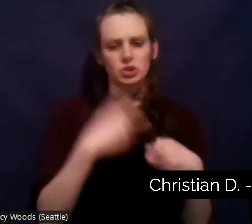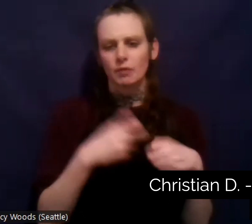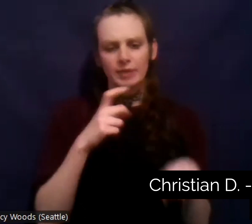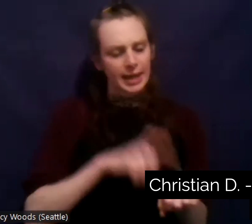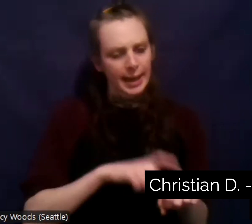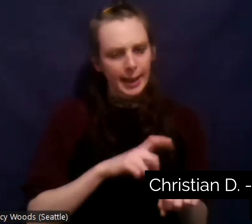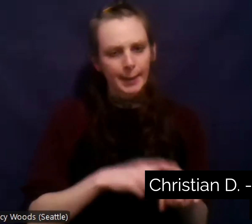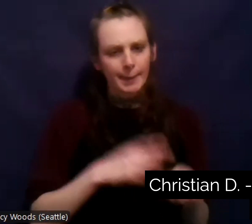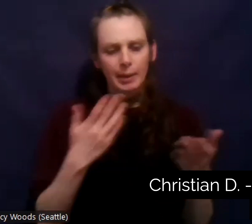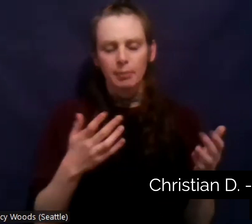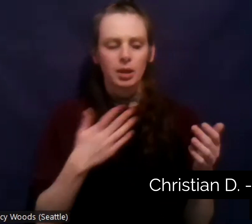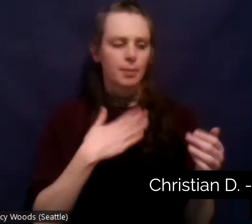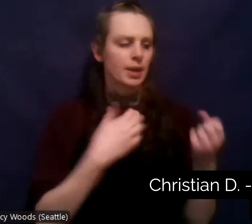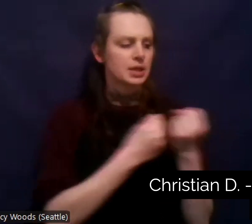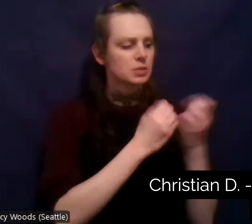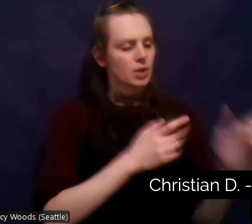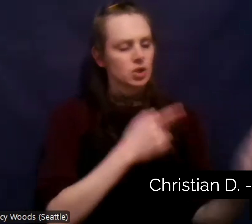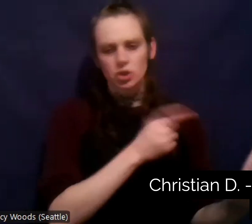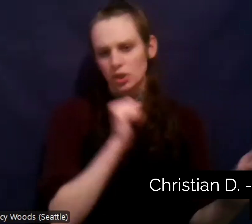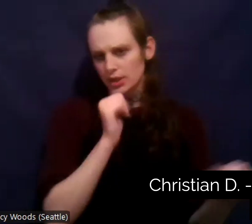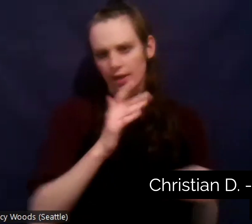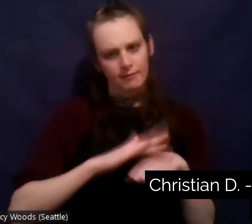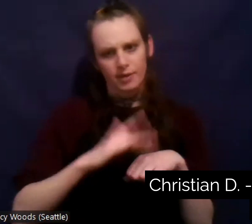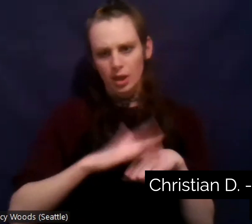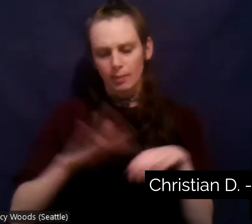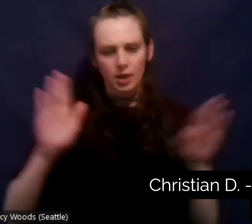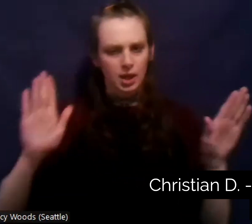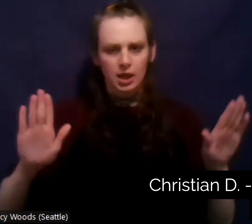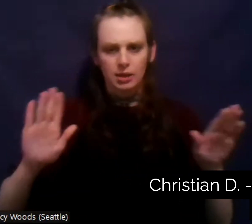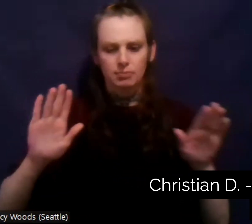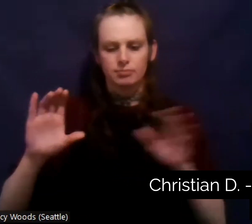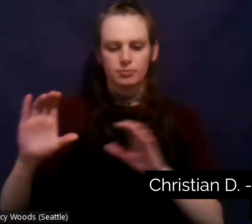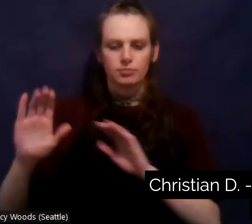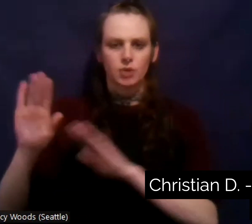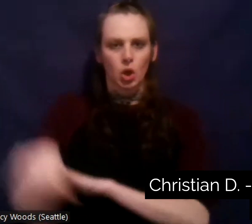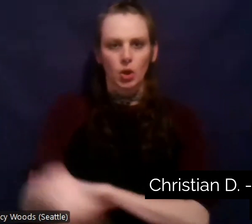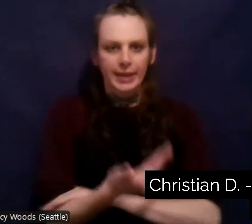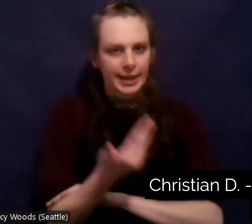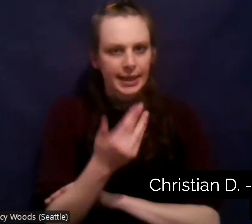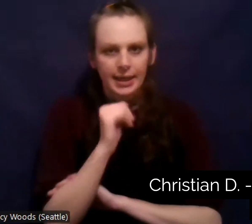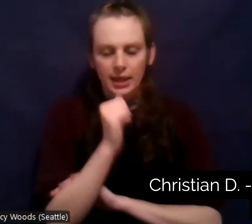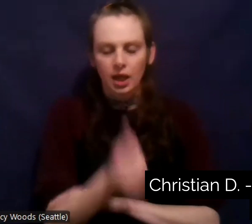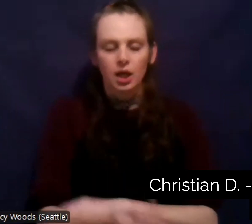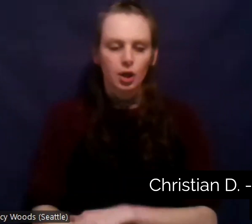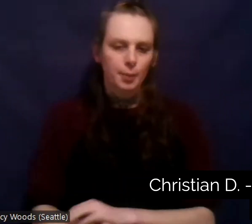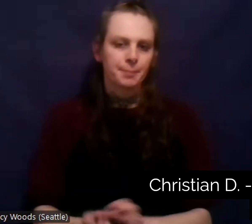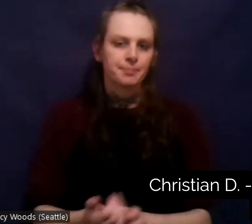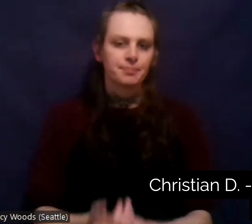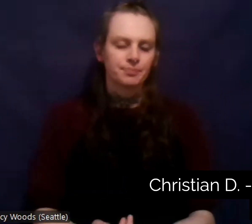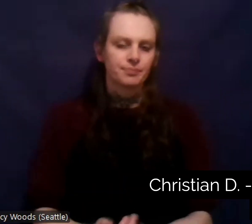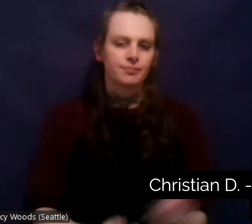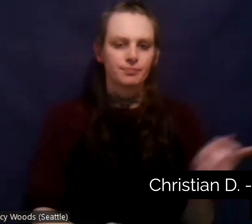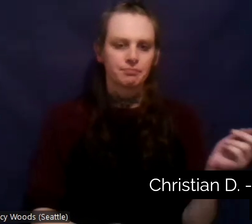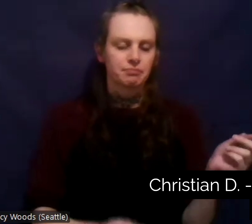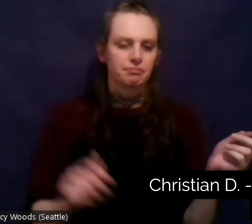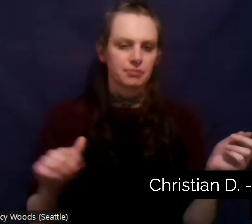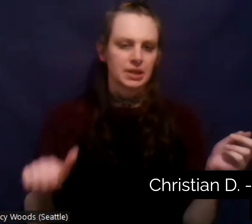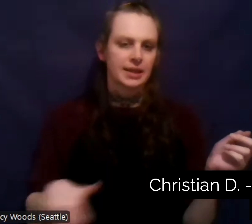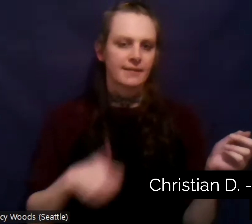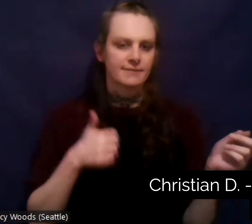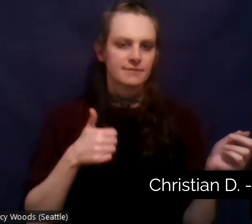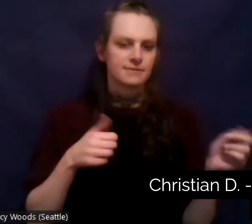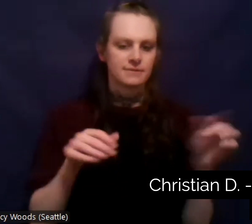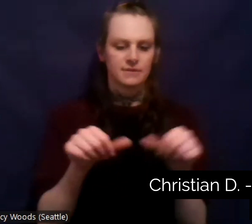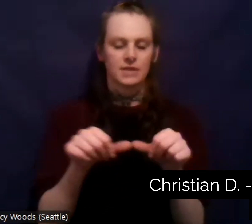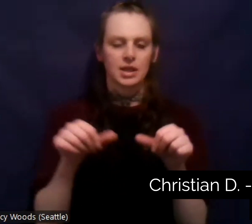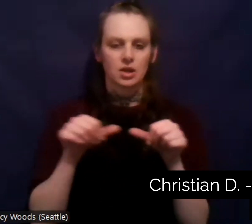not available late hours because um, she she lives in an area where there's